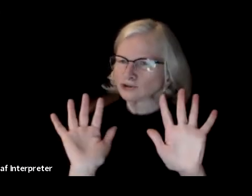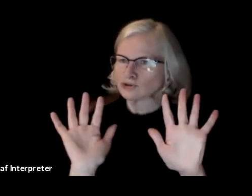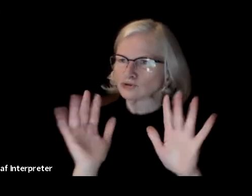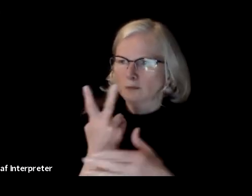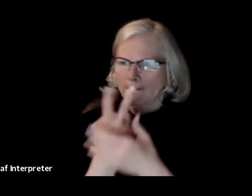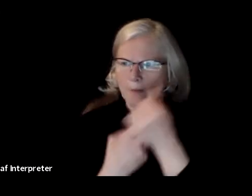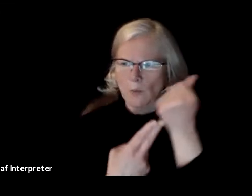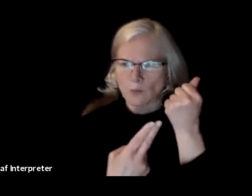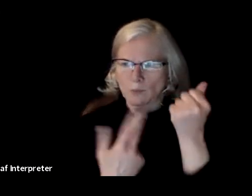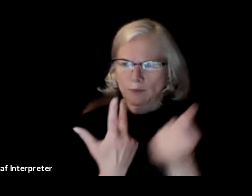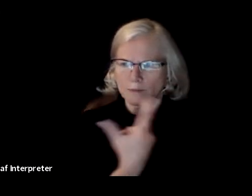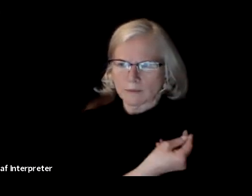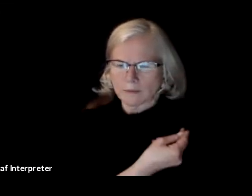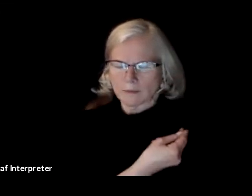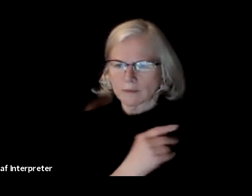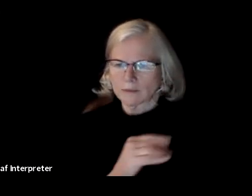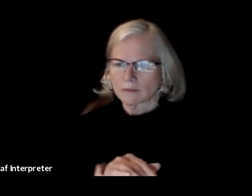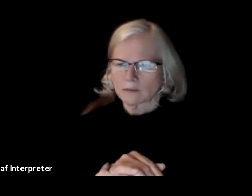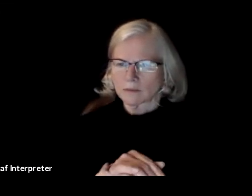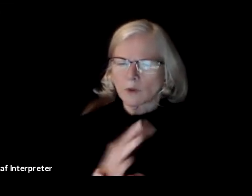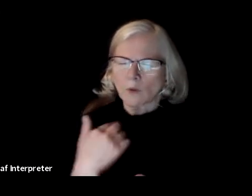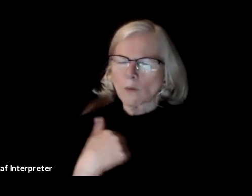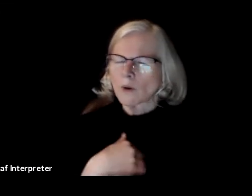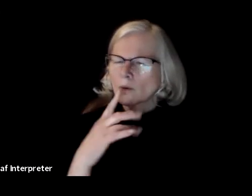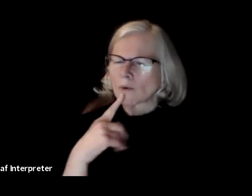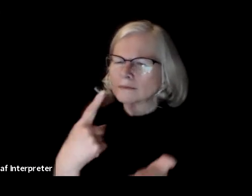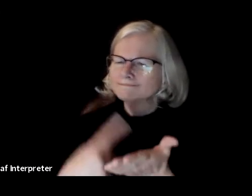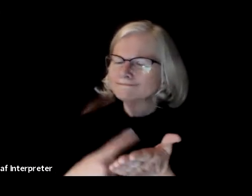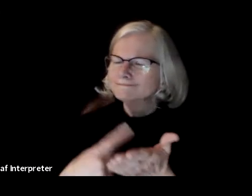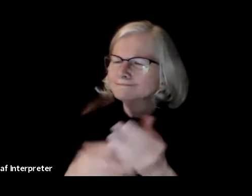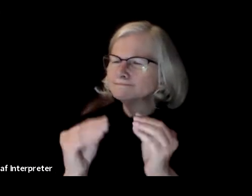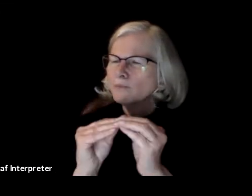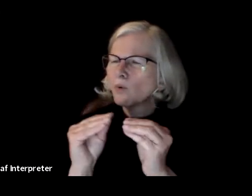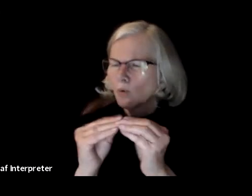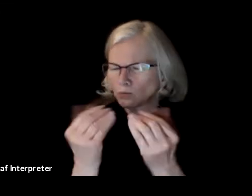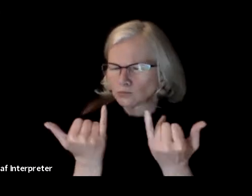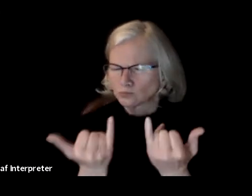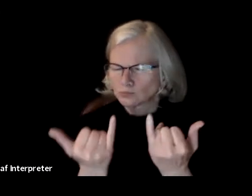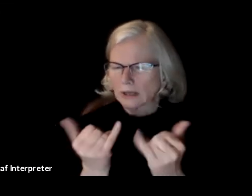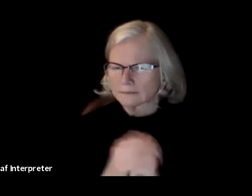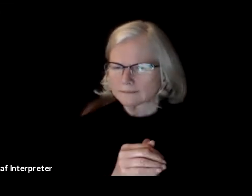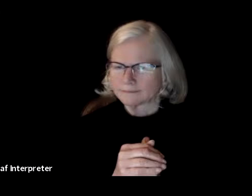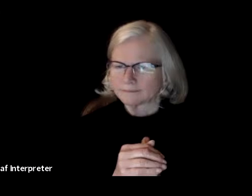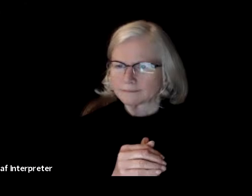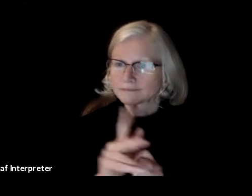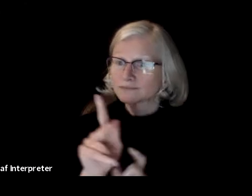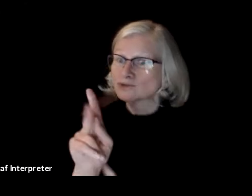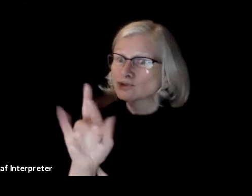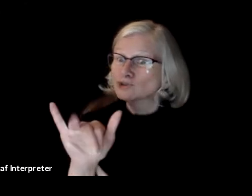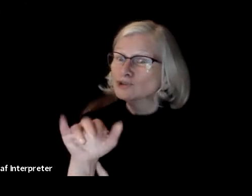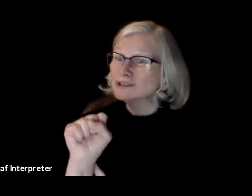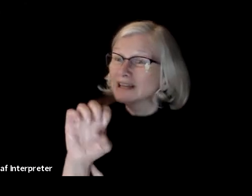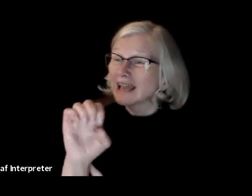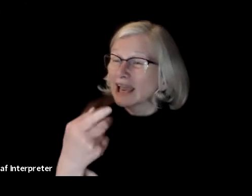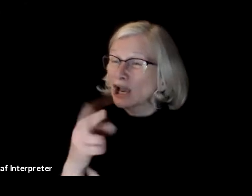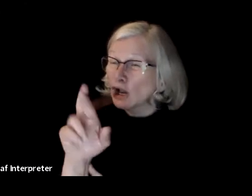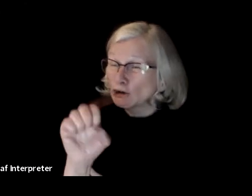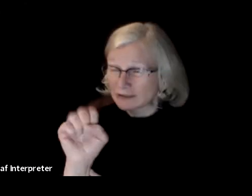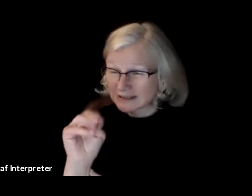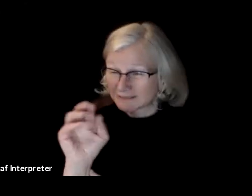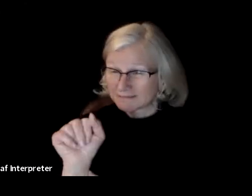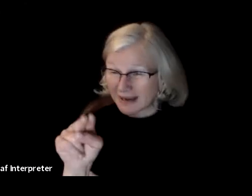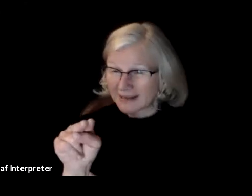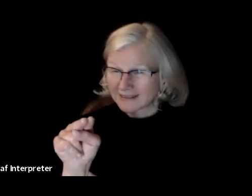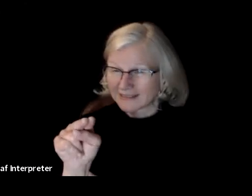today. I'm going to hand it to Chris Earsman at this point for an important reminder